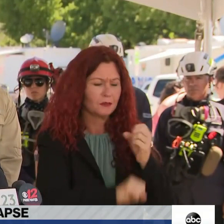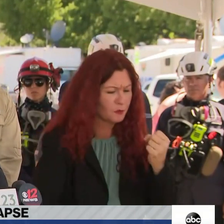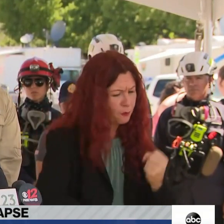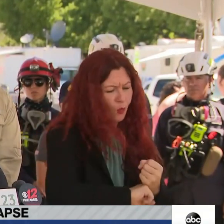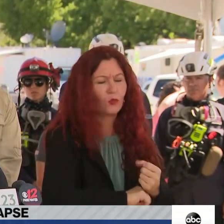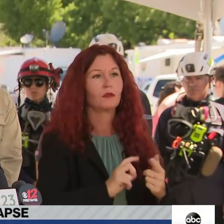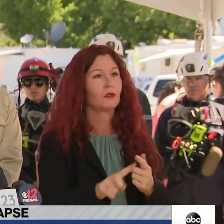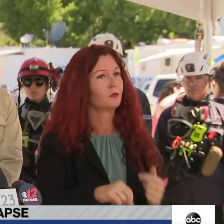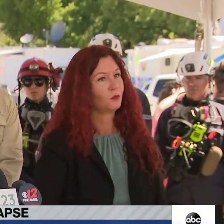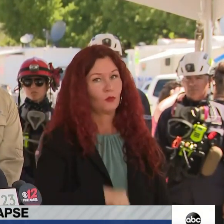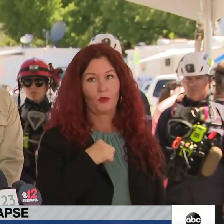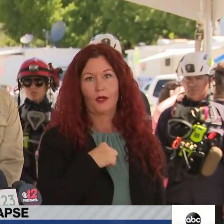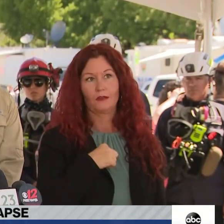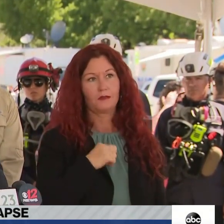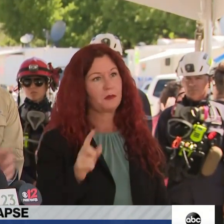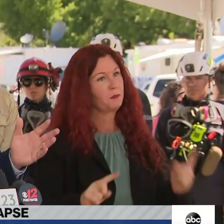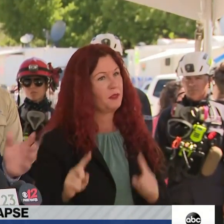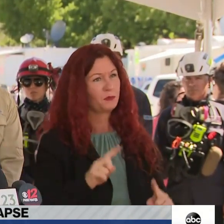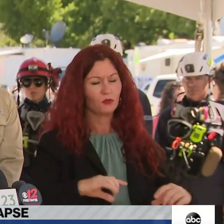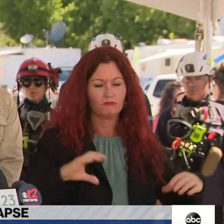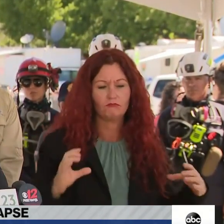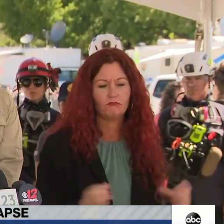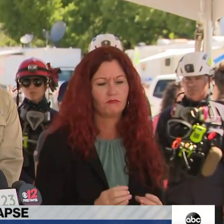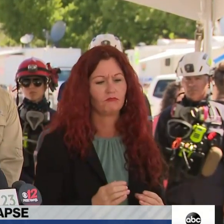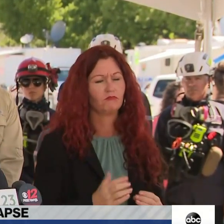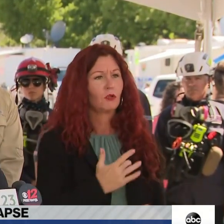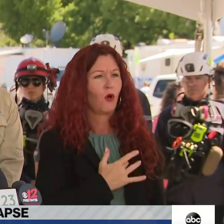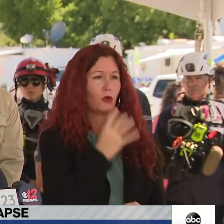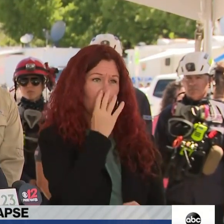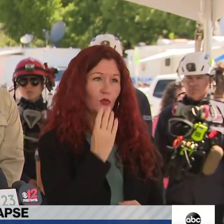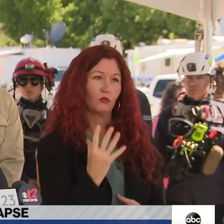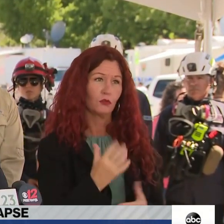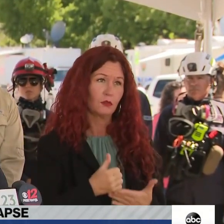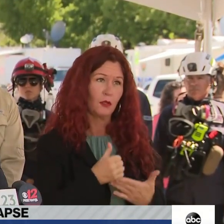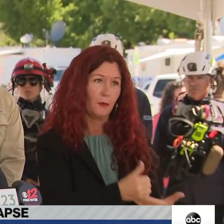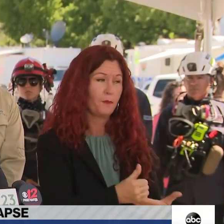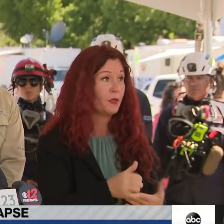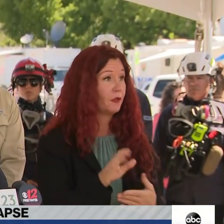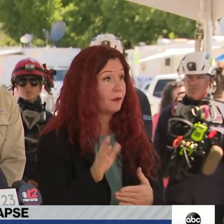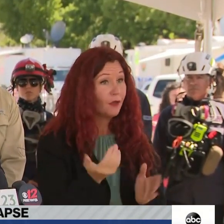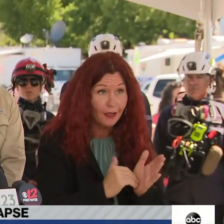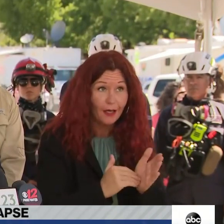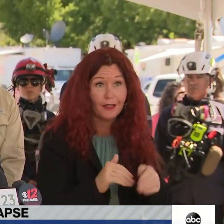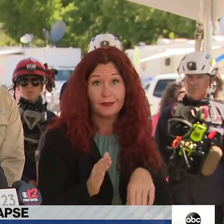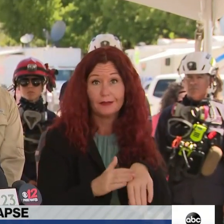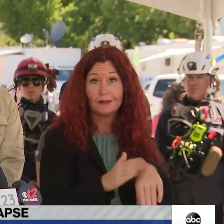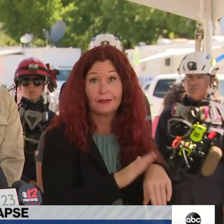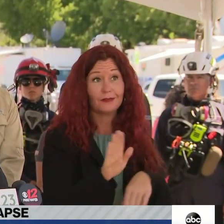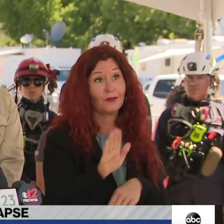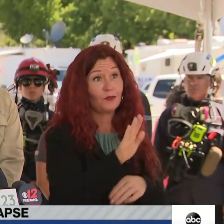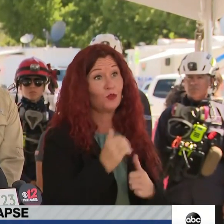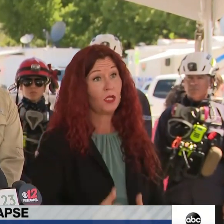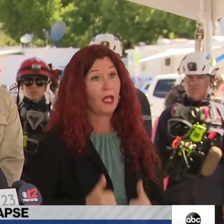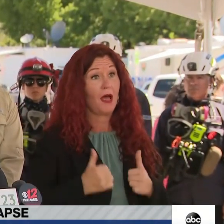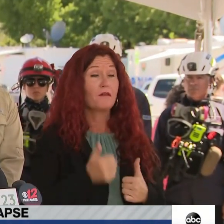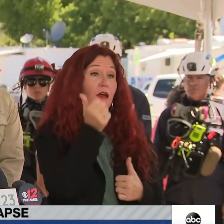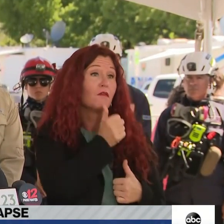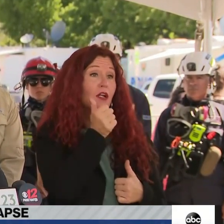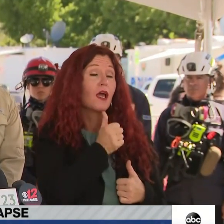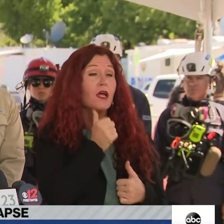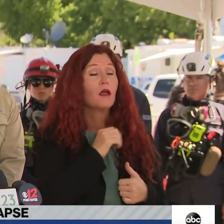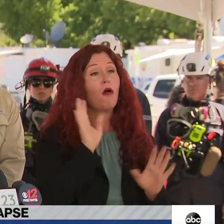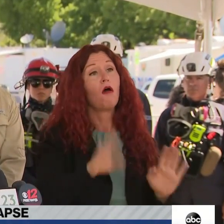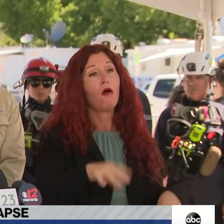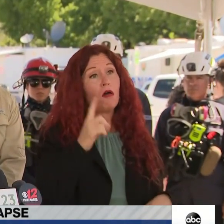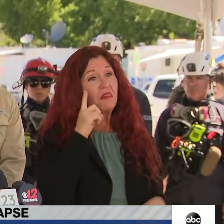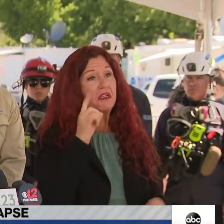at the same time, I mean, man, if you're out and just living your life, just understand that, that there can be tragedies that occur. You